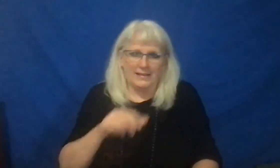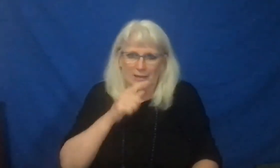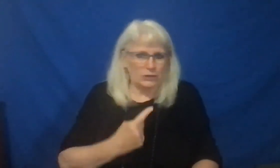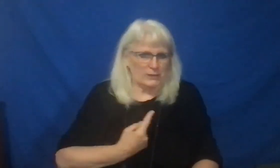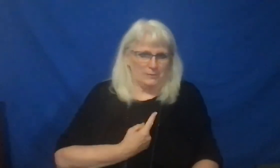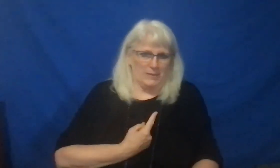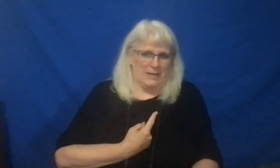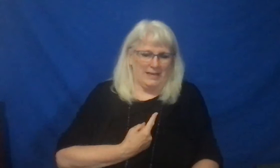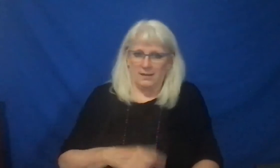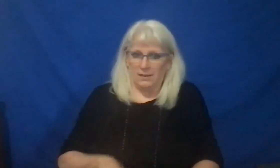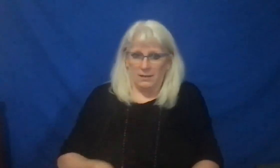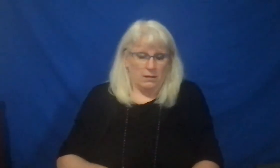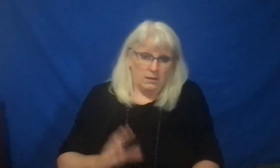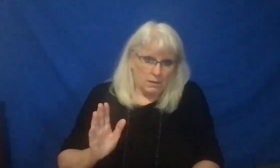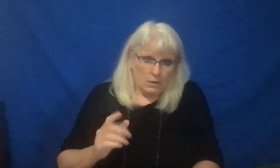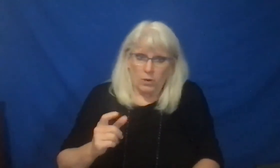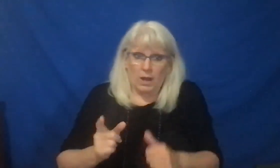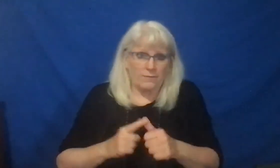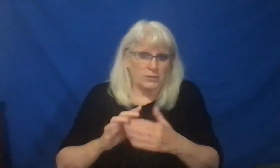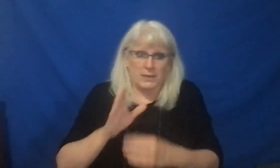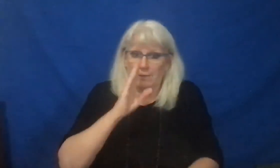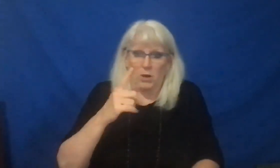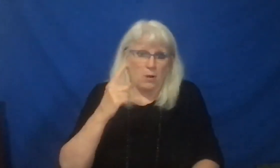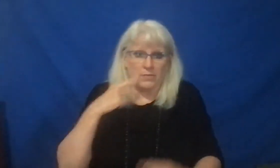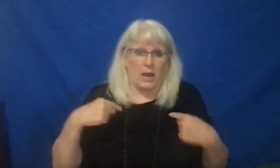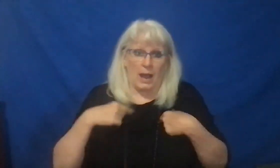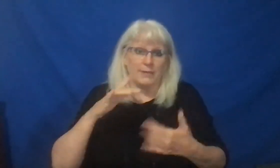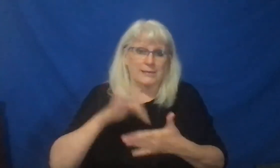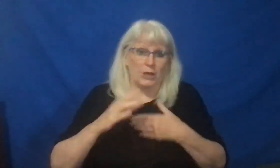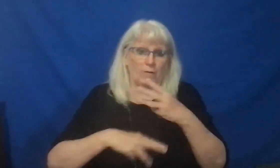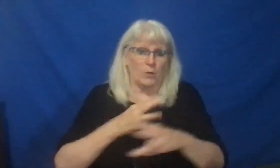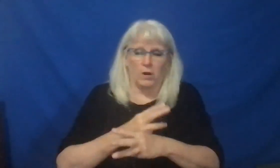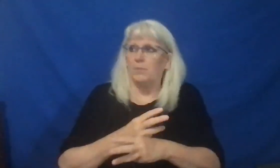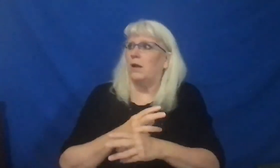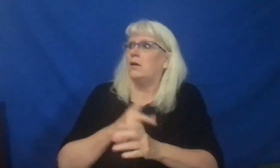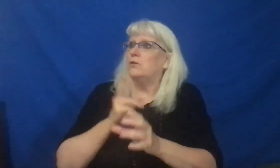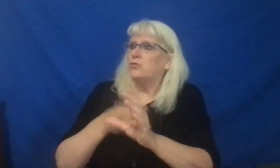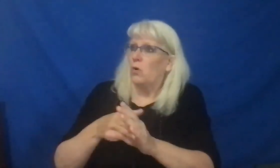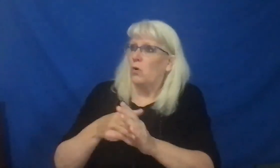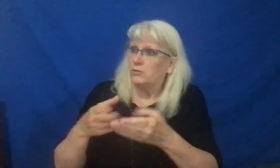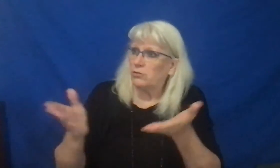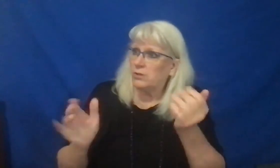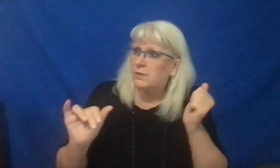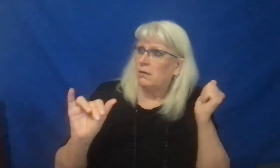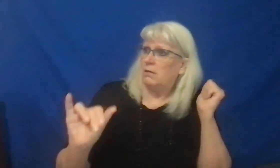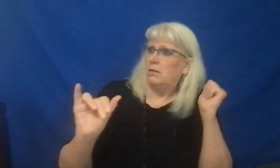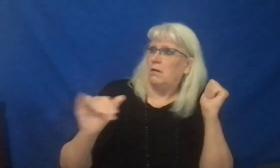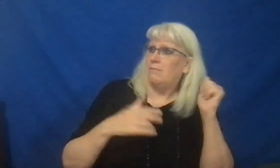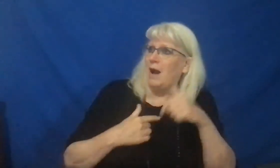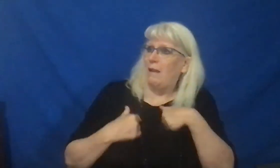whole world revolved around me, and when jumping into general service, I just see that my life is just this small